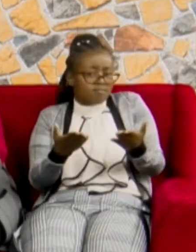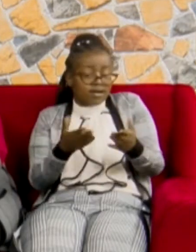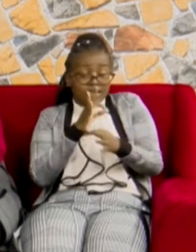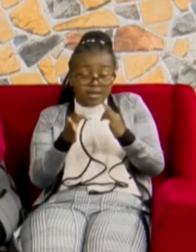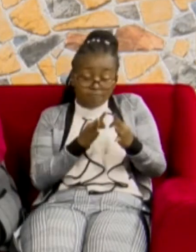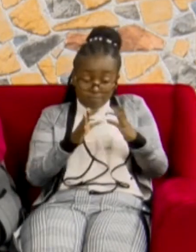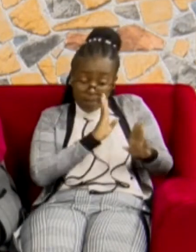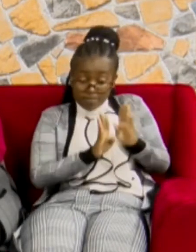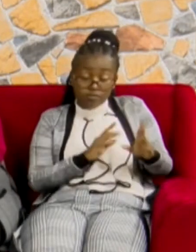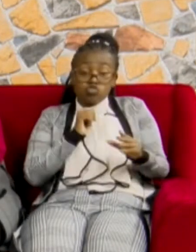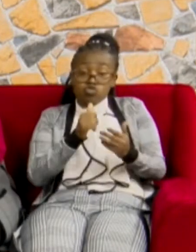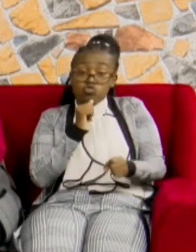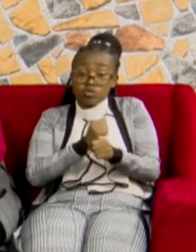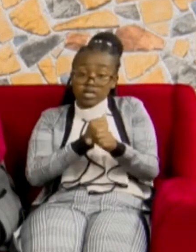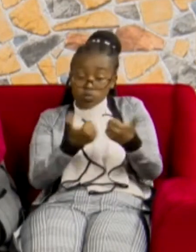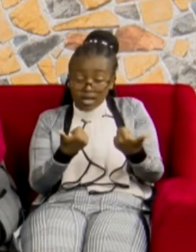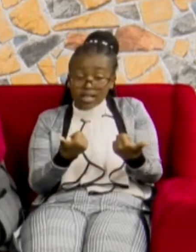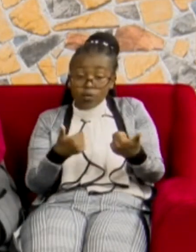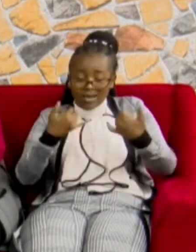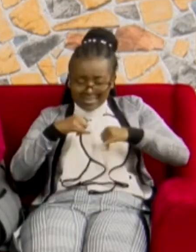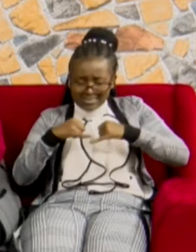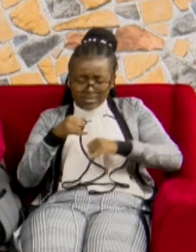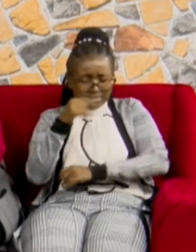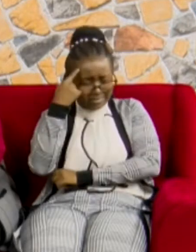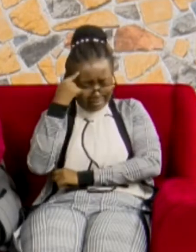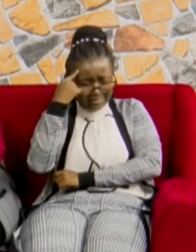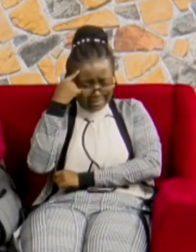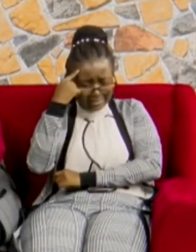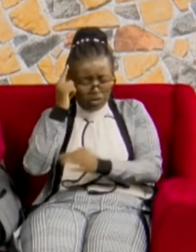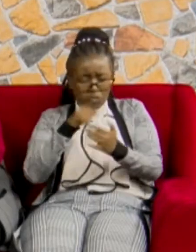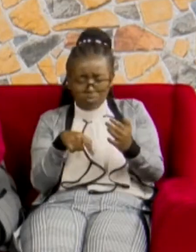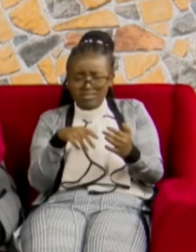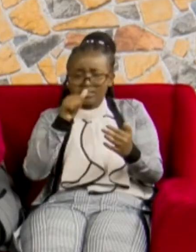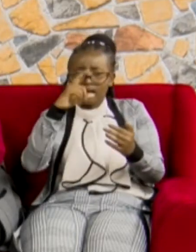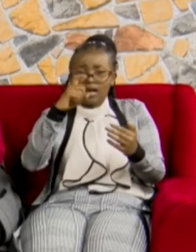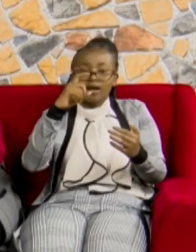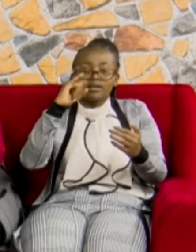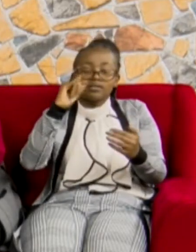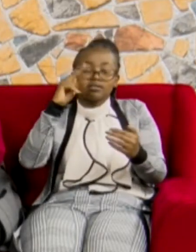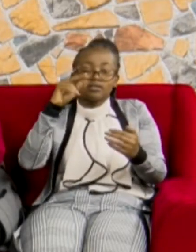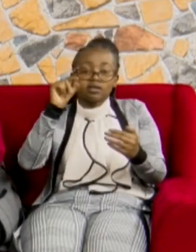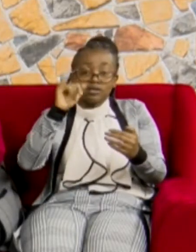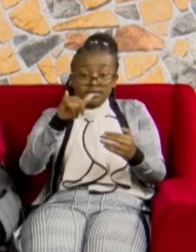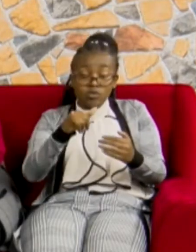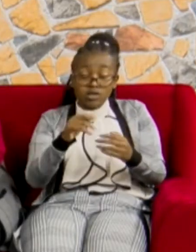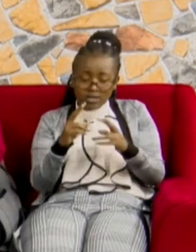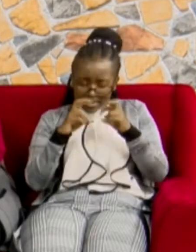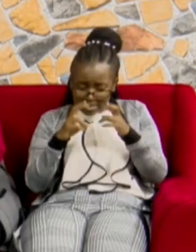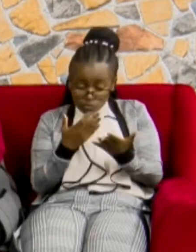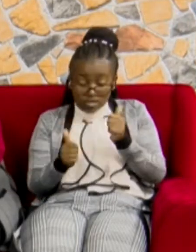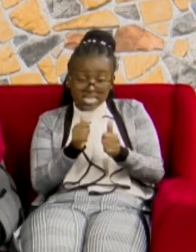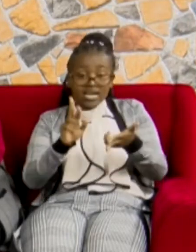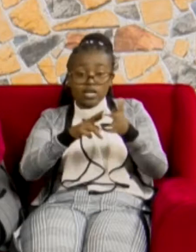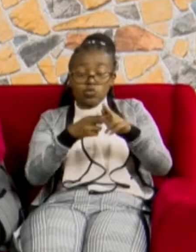working, then we start now trying to figure out, is this anxiety? Because we think about the things that are associated with autism. Is